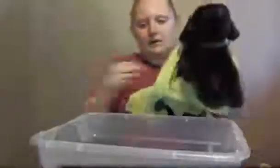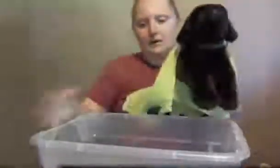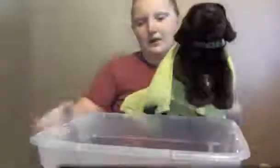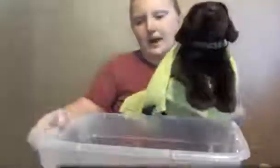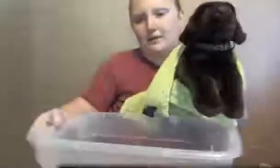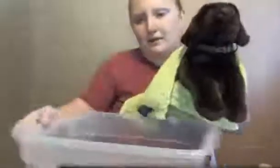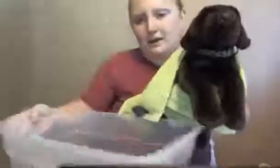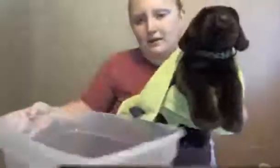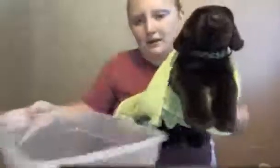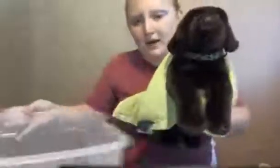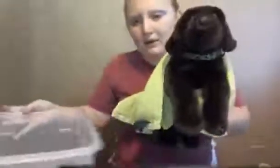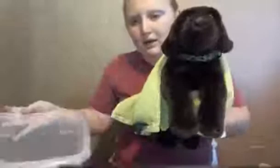So we got him in our towel.